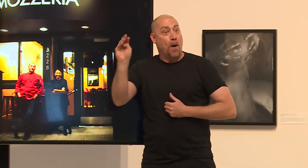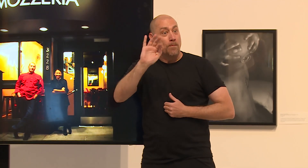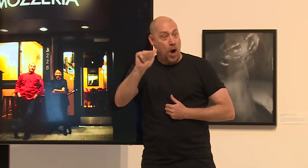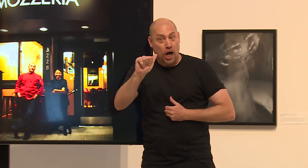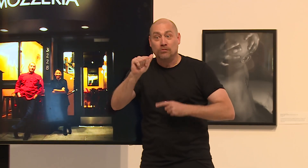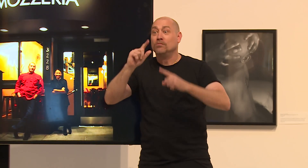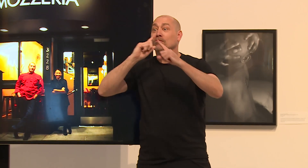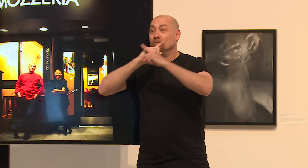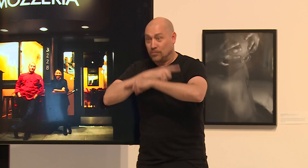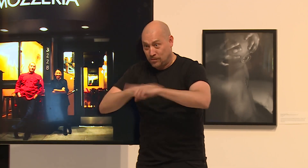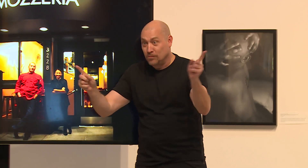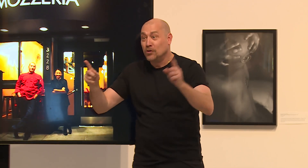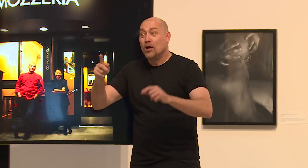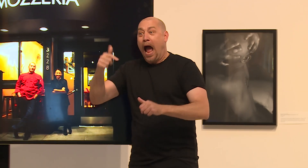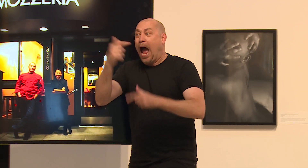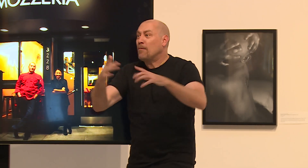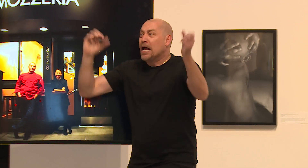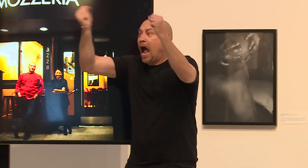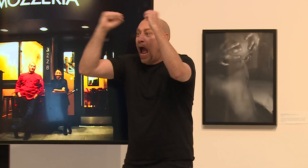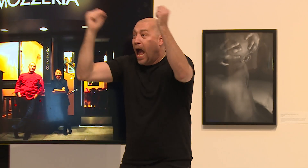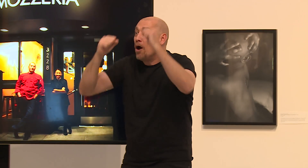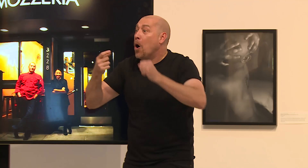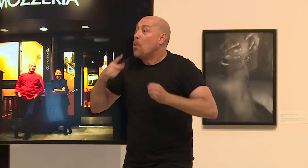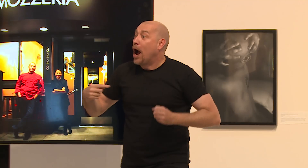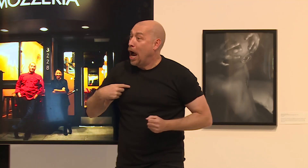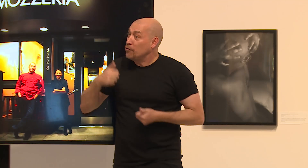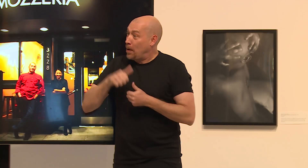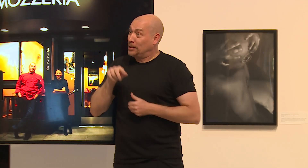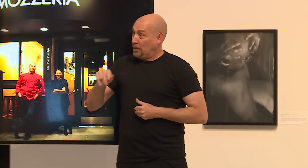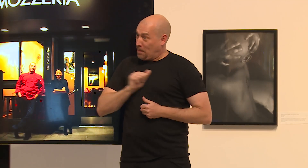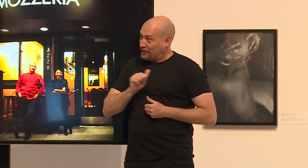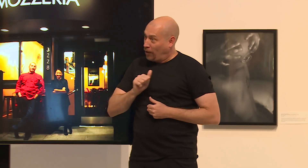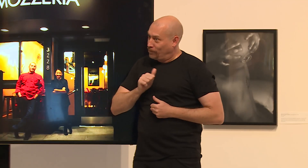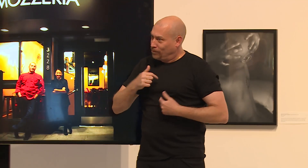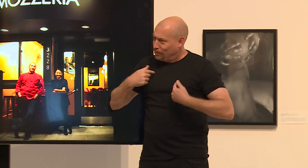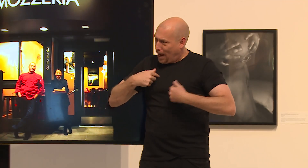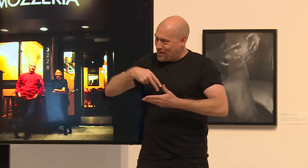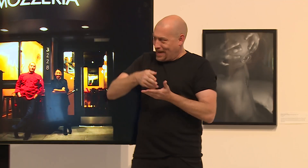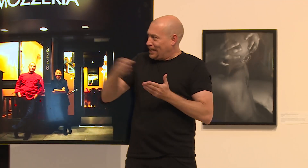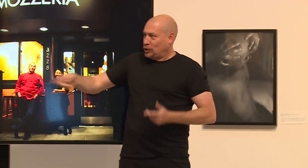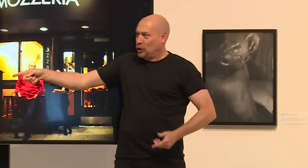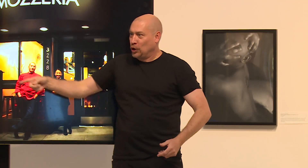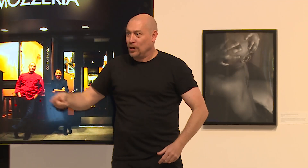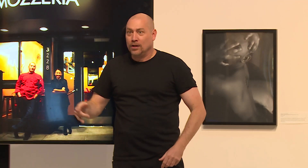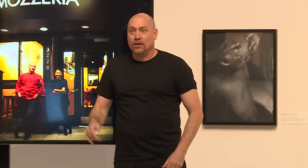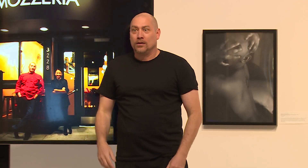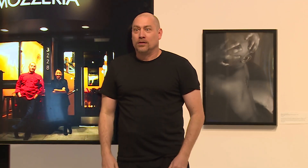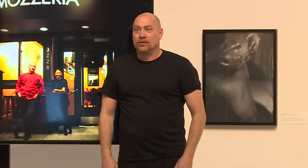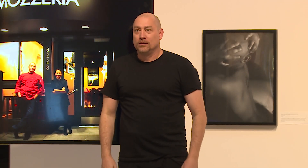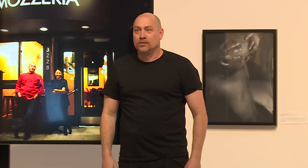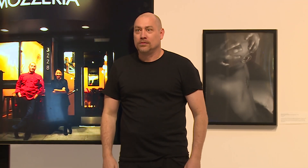And he said, mozzarella. And everybody went, yeah. And I just kind of looked over at her and